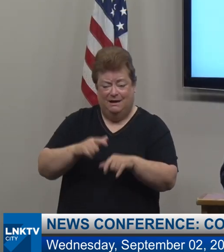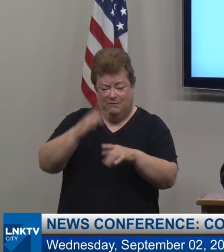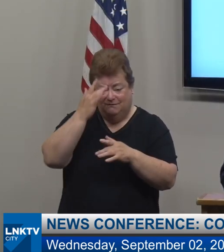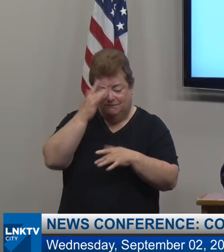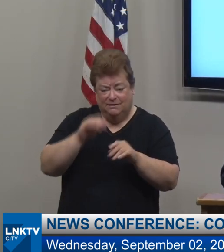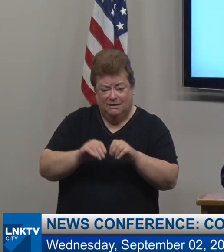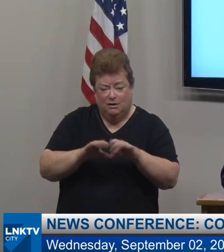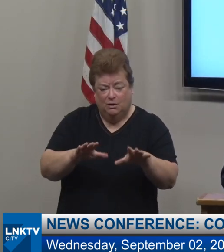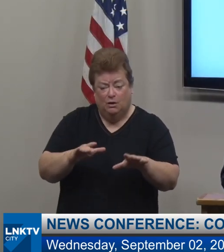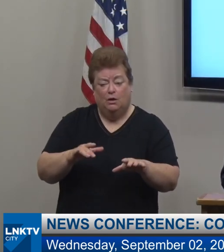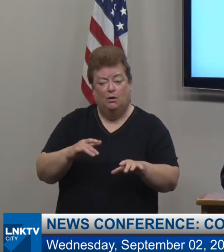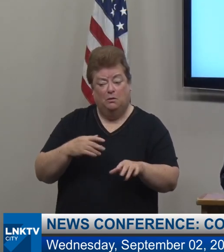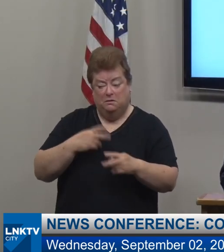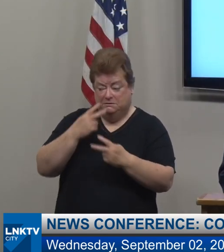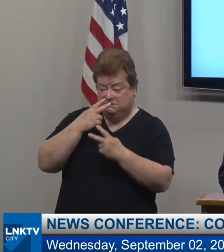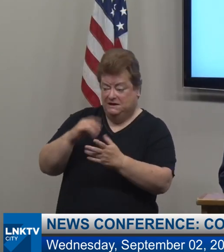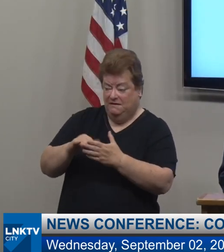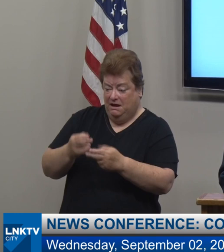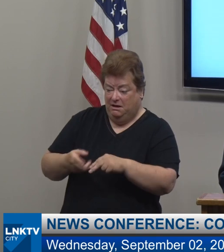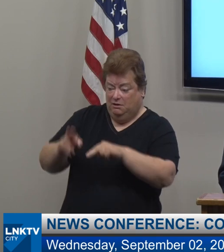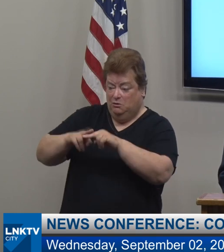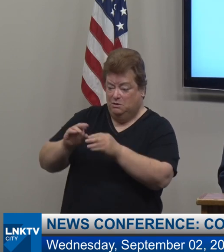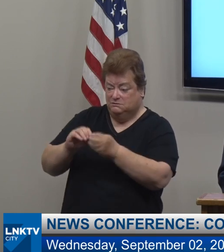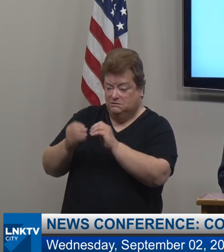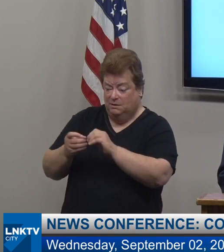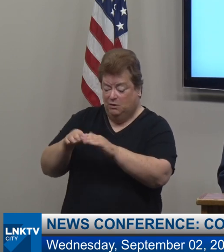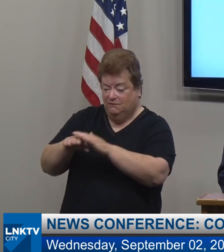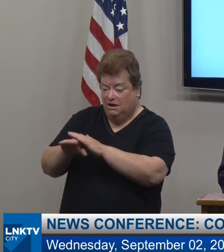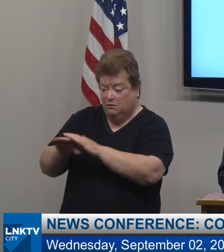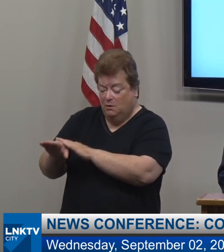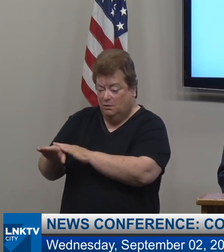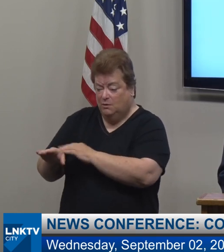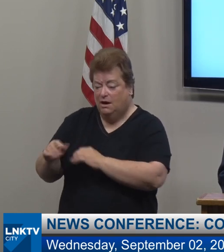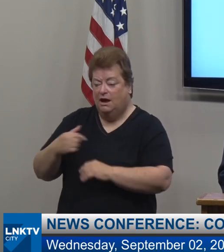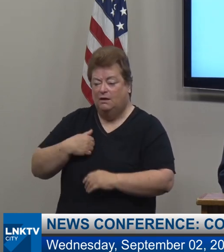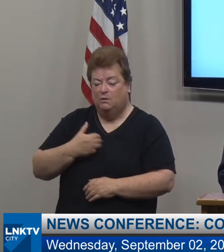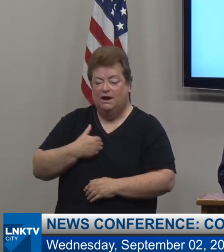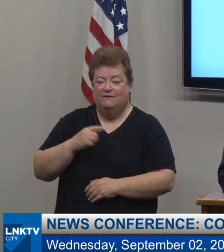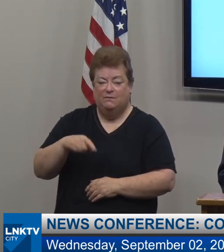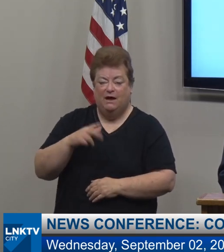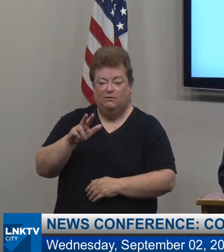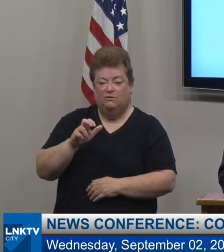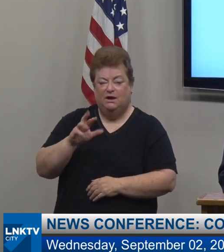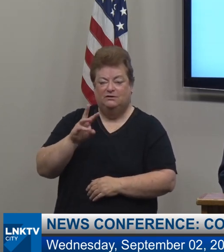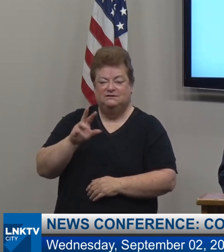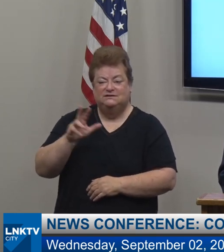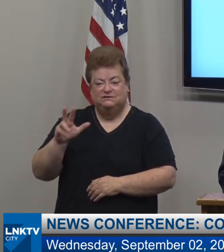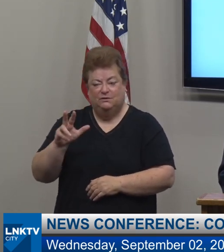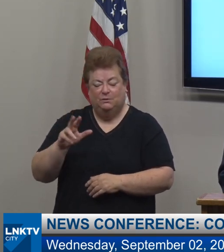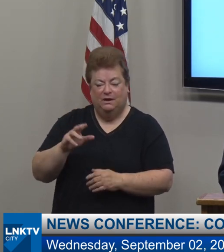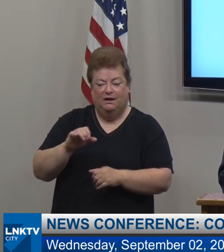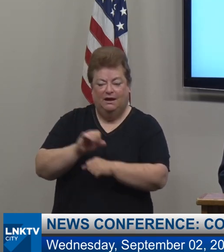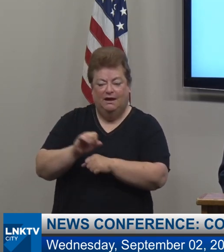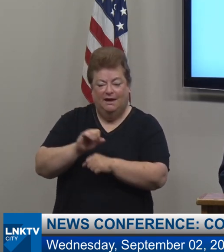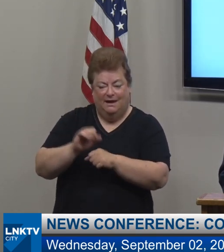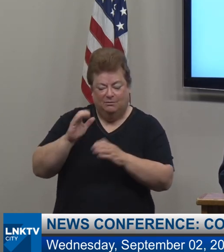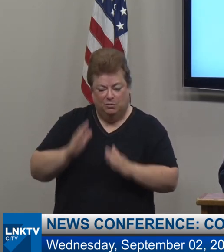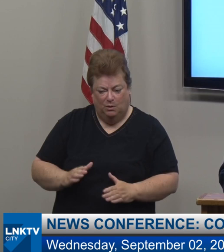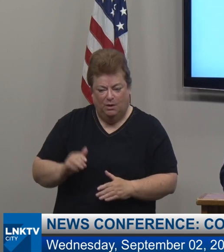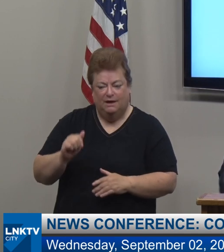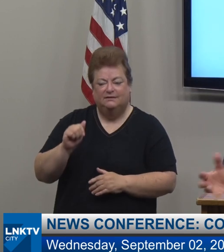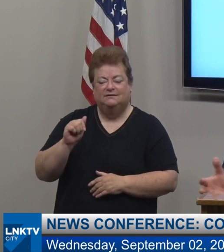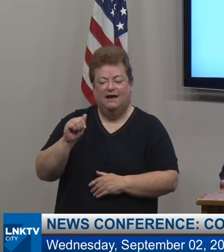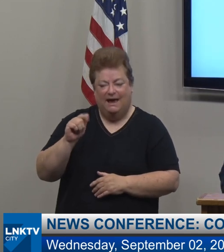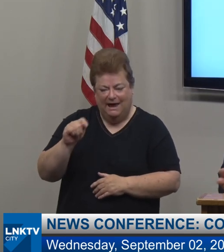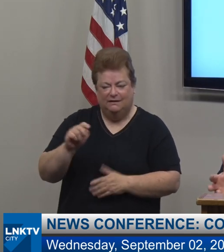increased enrollment at the university, and we have about 6,300 employees, our faculty and staff at the university.